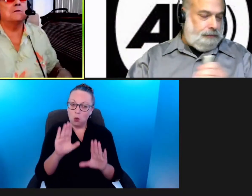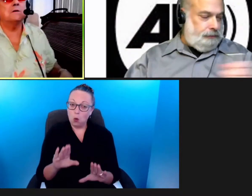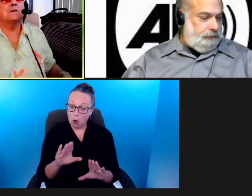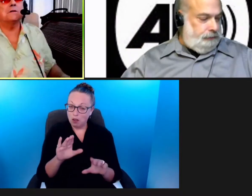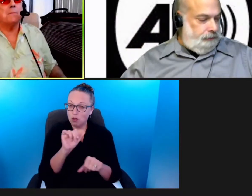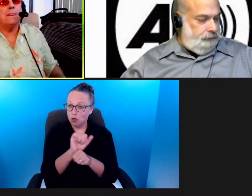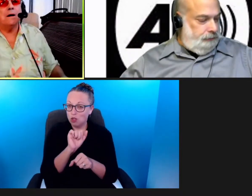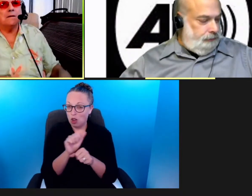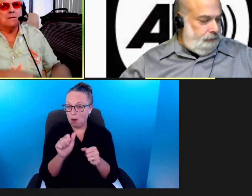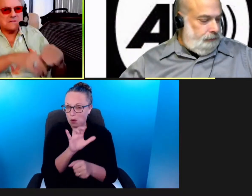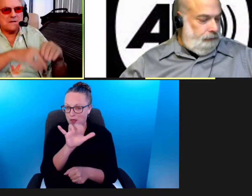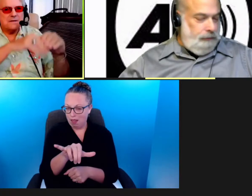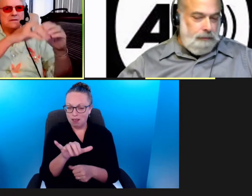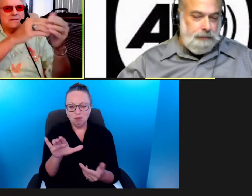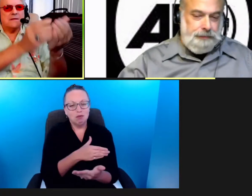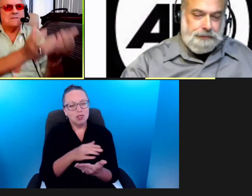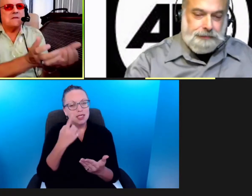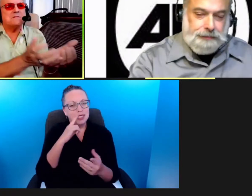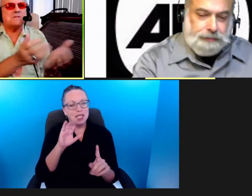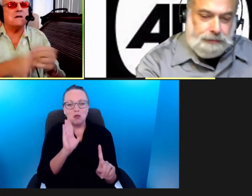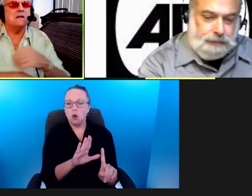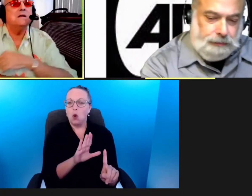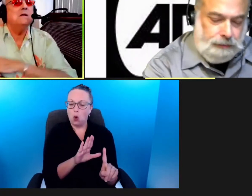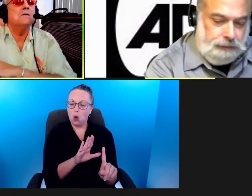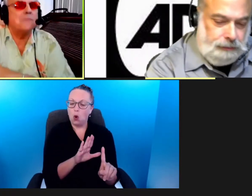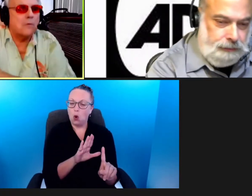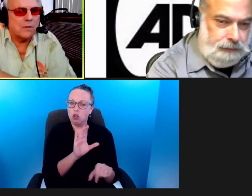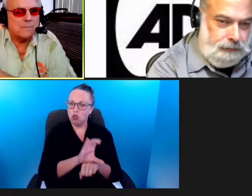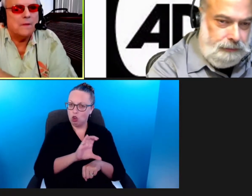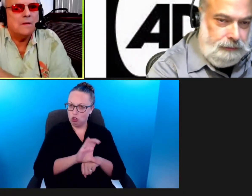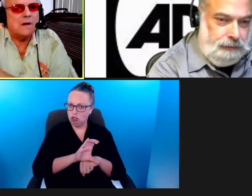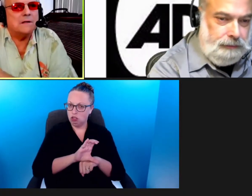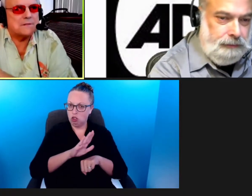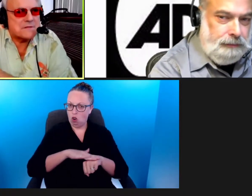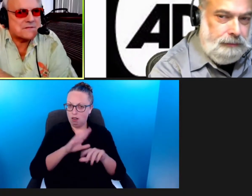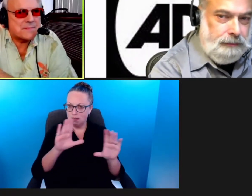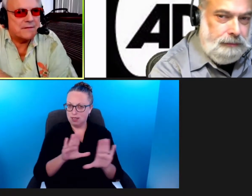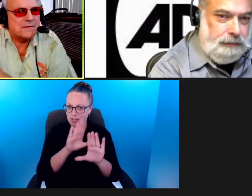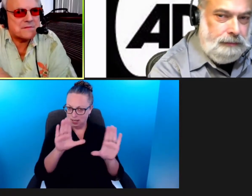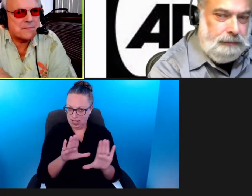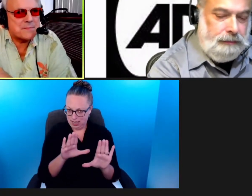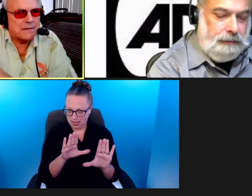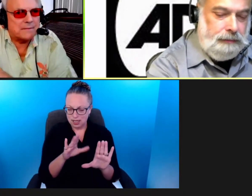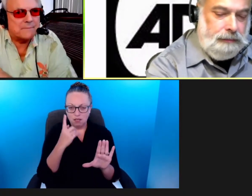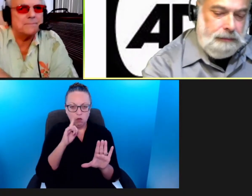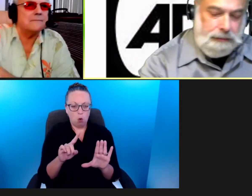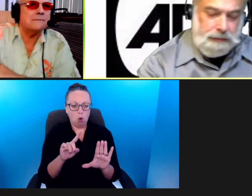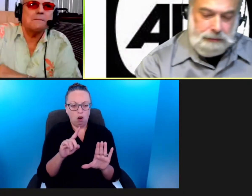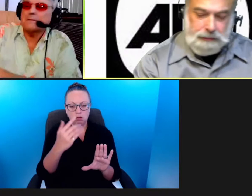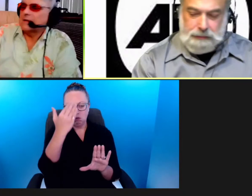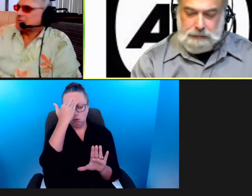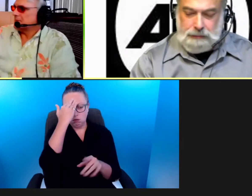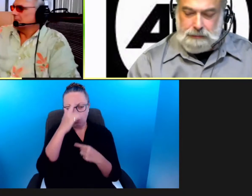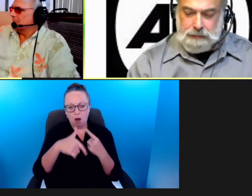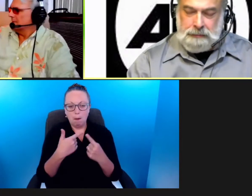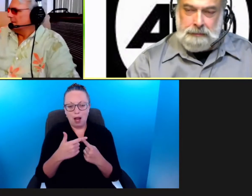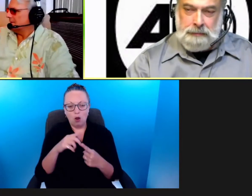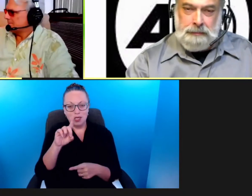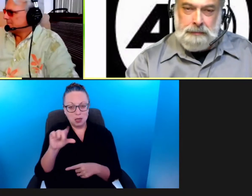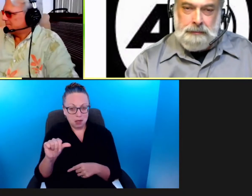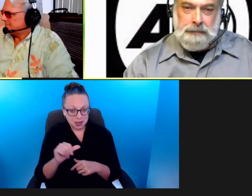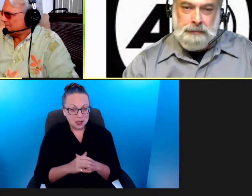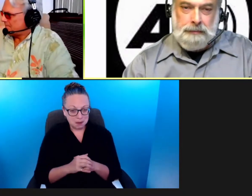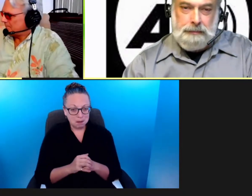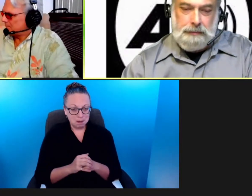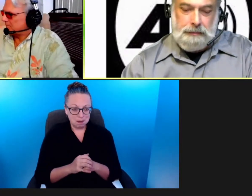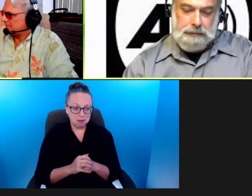her church on a Sunday that they had set aside for consciousness about disability. So yeah.